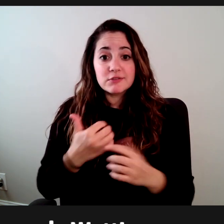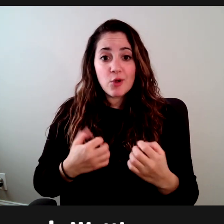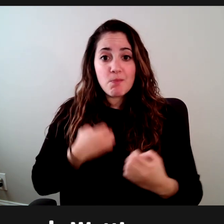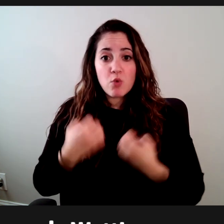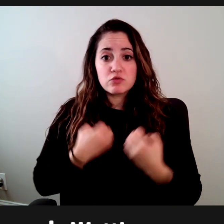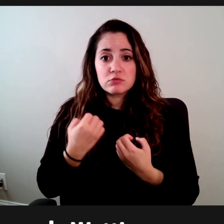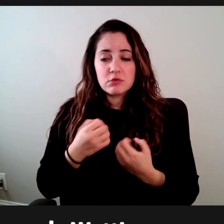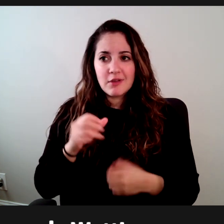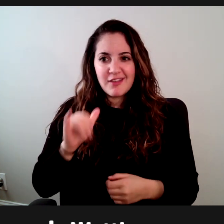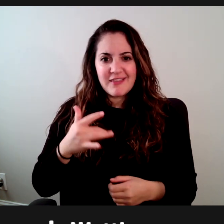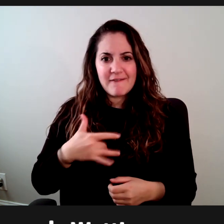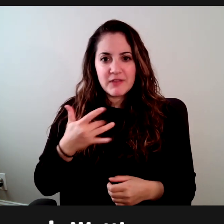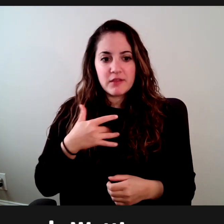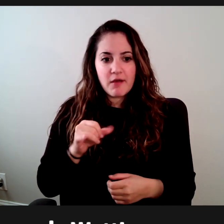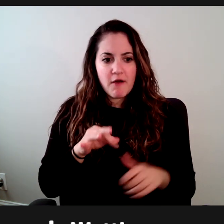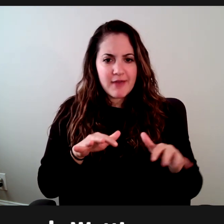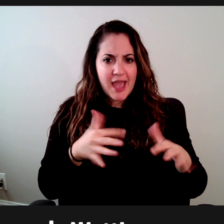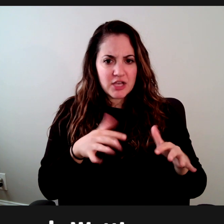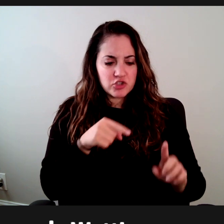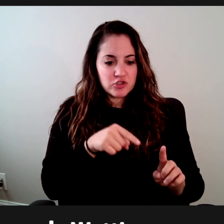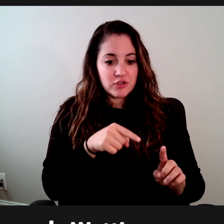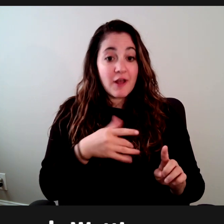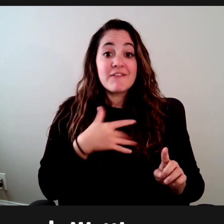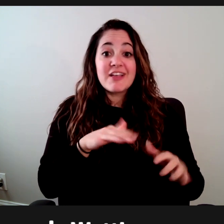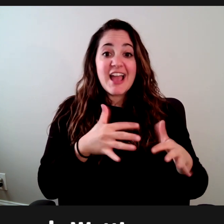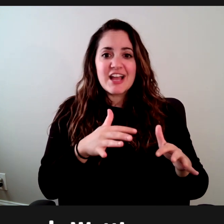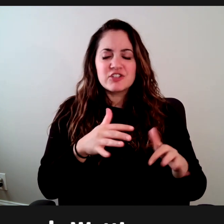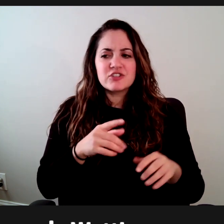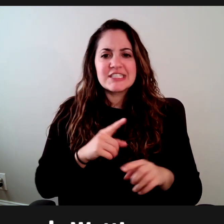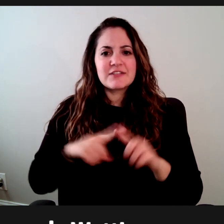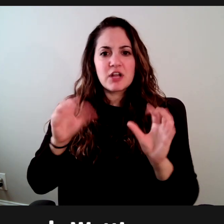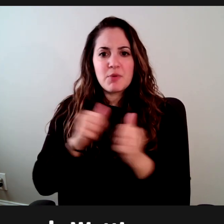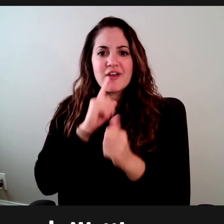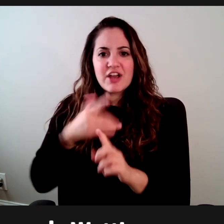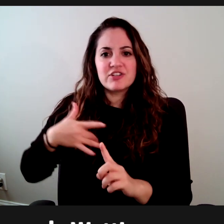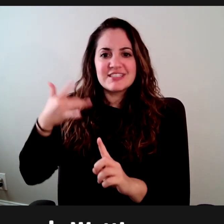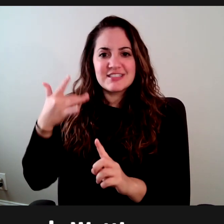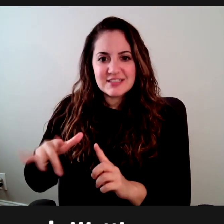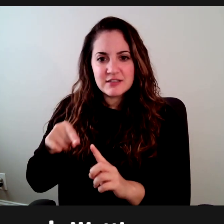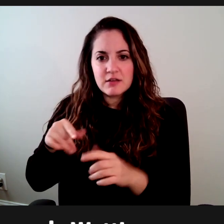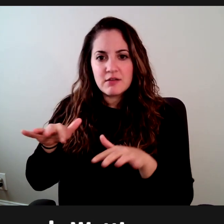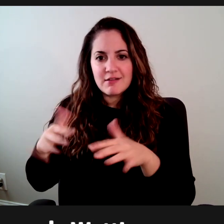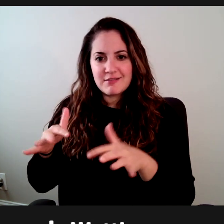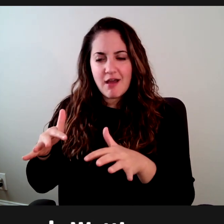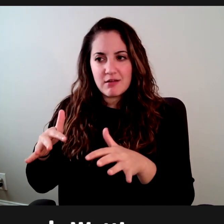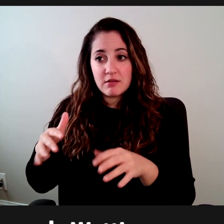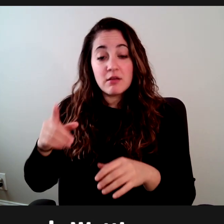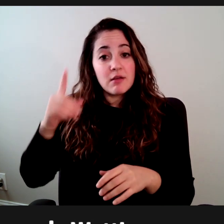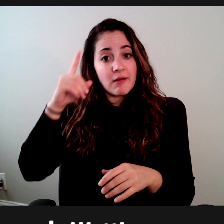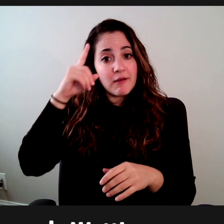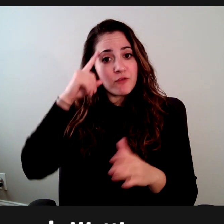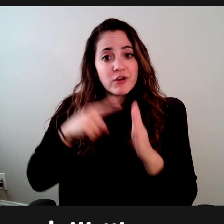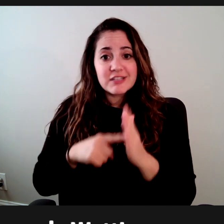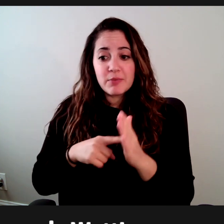emotion, that feeling anxious is different than actually feeling the sensations of